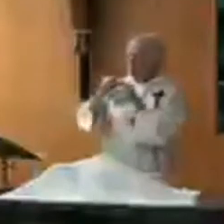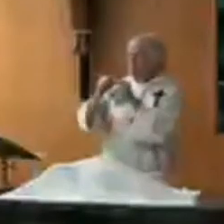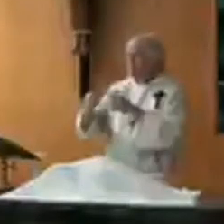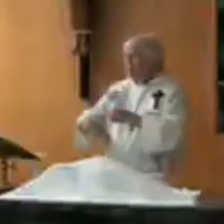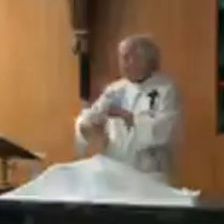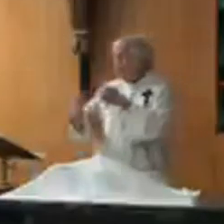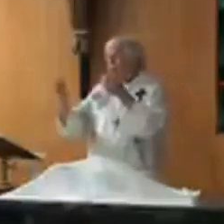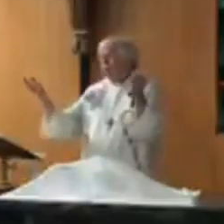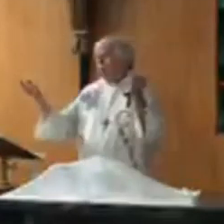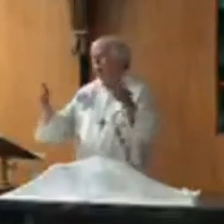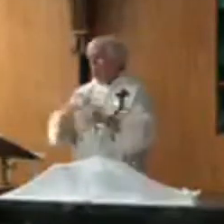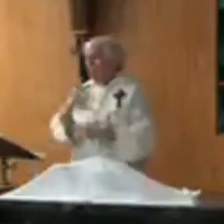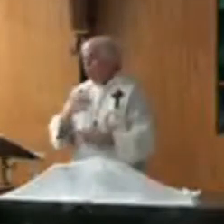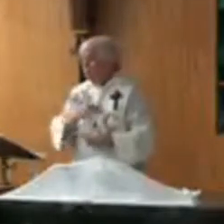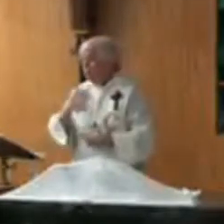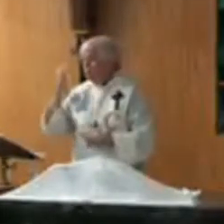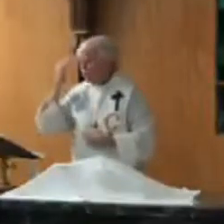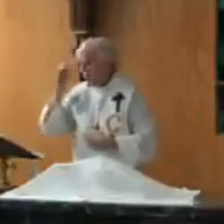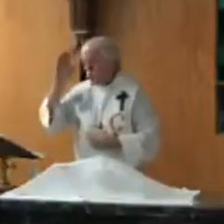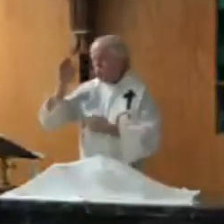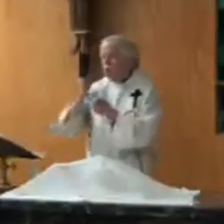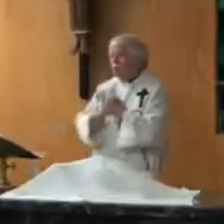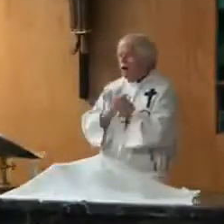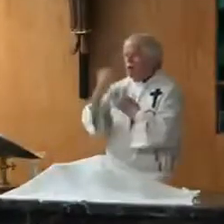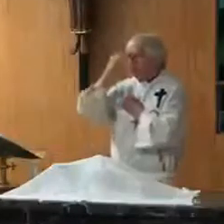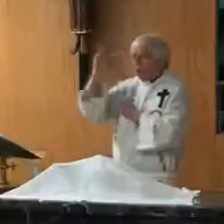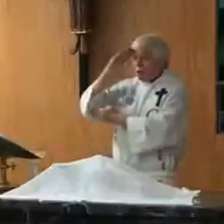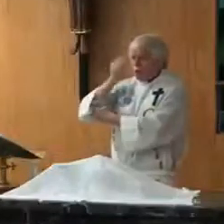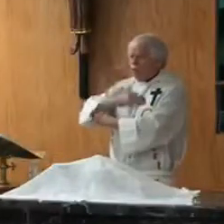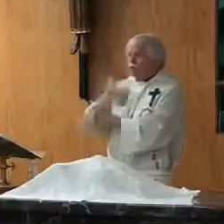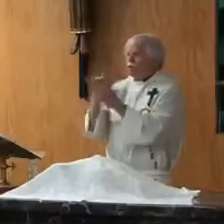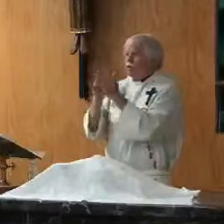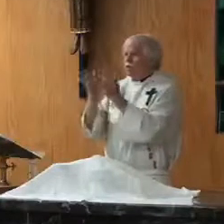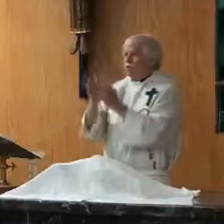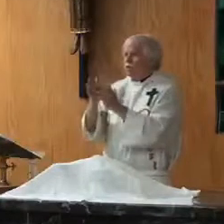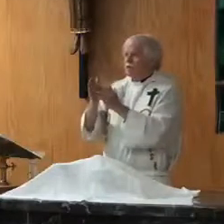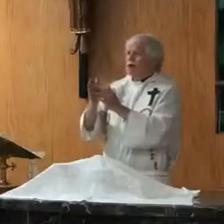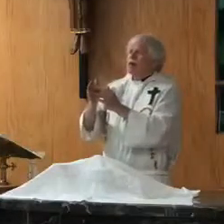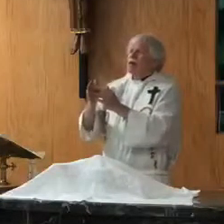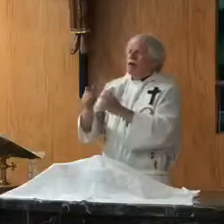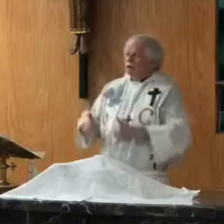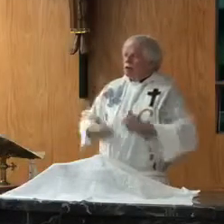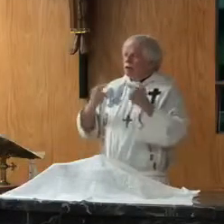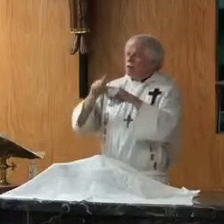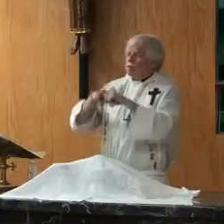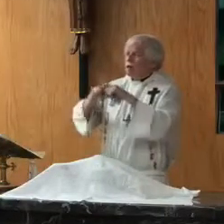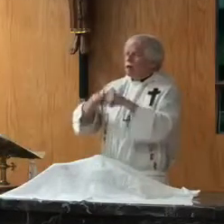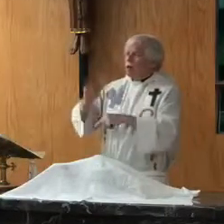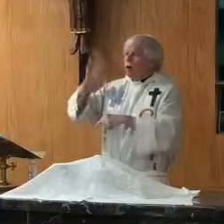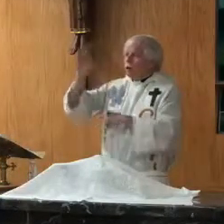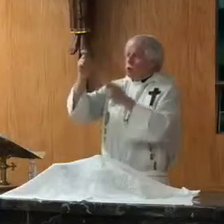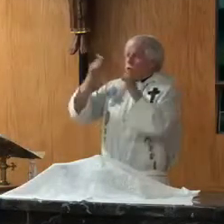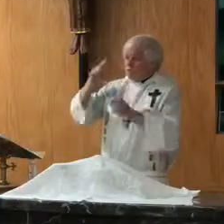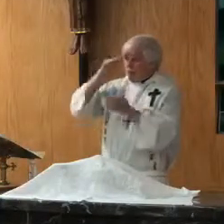them. Continue to give them hearts that know your love and know your Son Jesus, that live